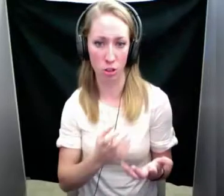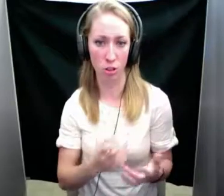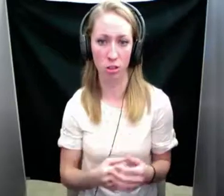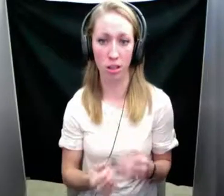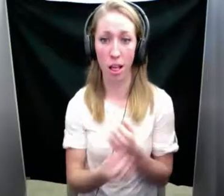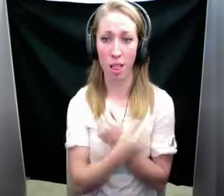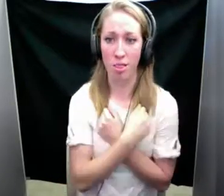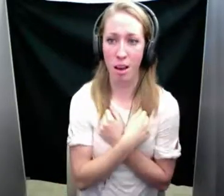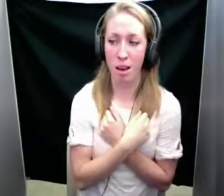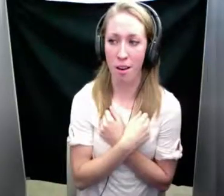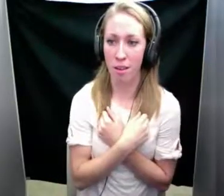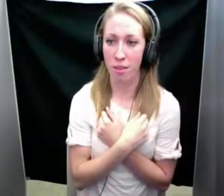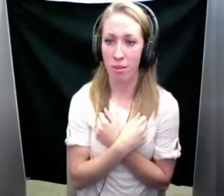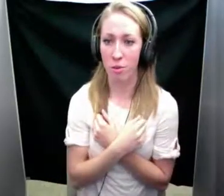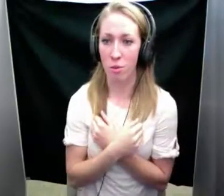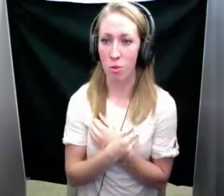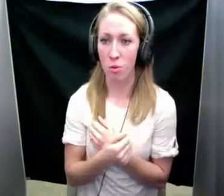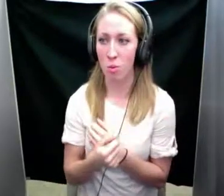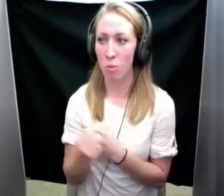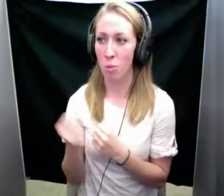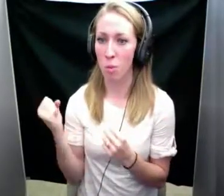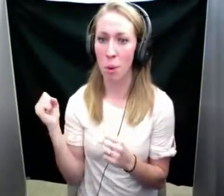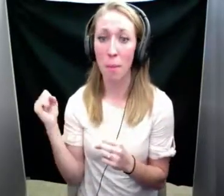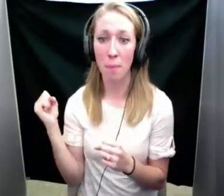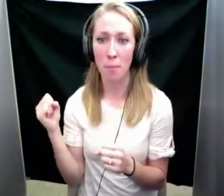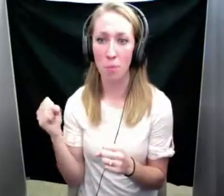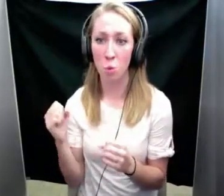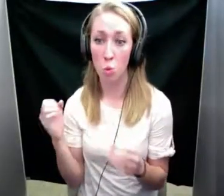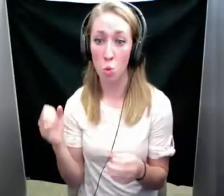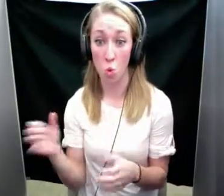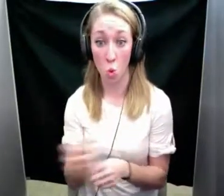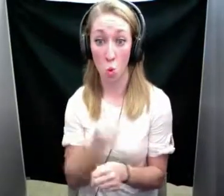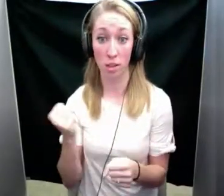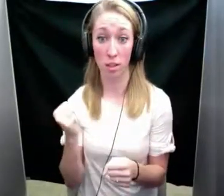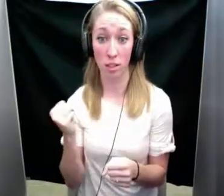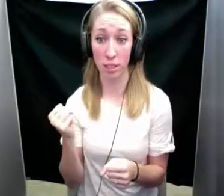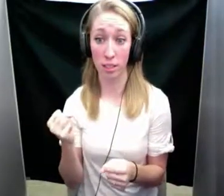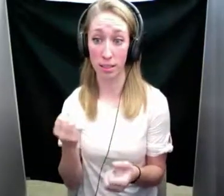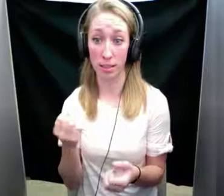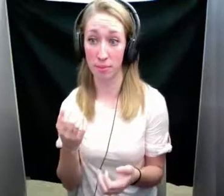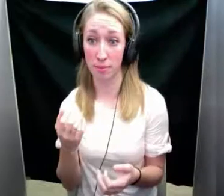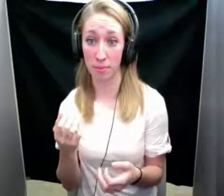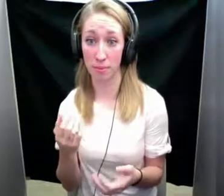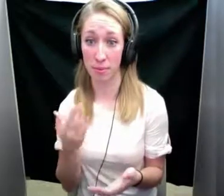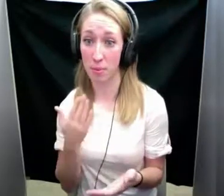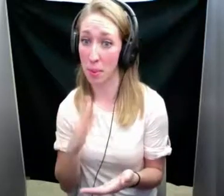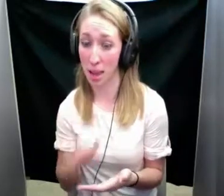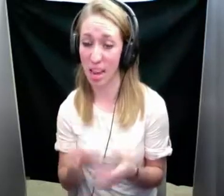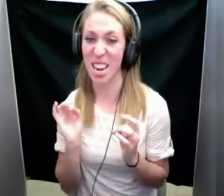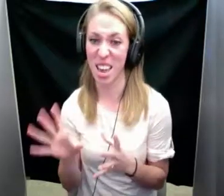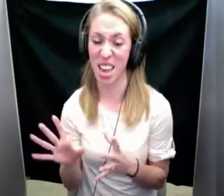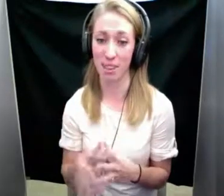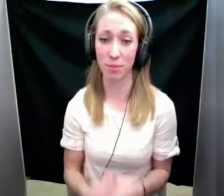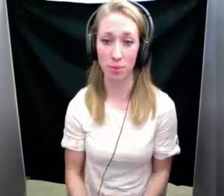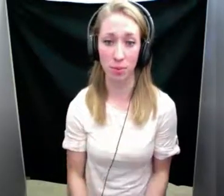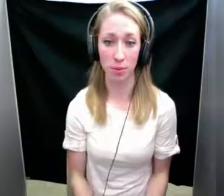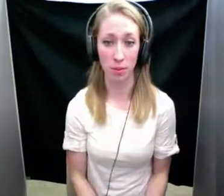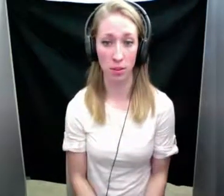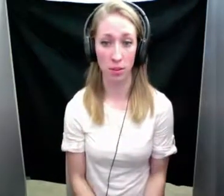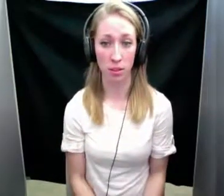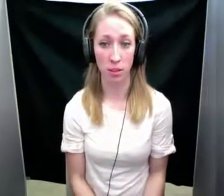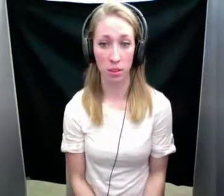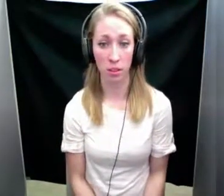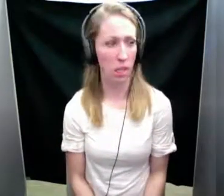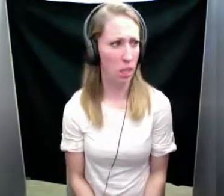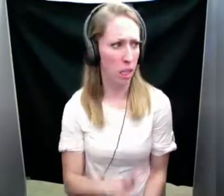generosity. You see all those kinds of themes. They're repeated again and again and again in those stories. And I wanted to tell you, because is